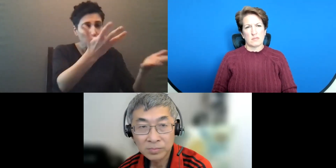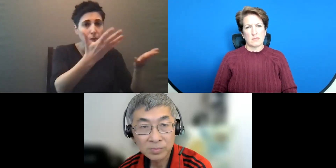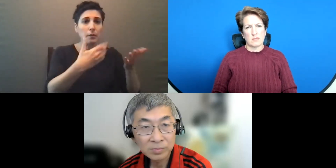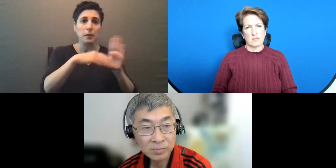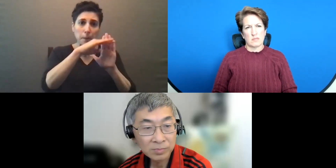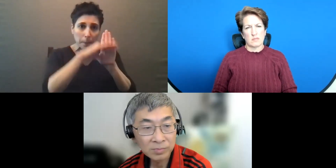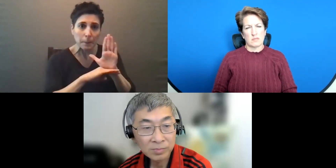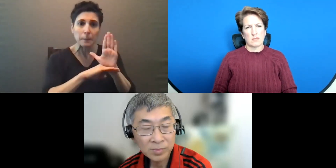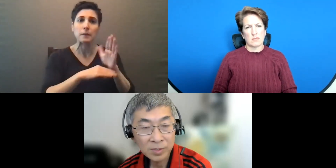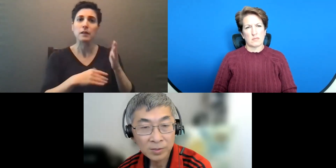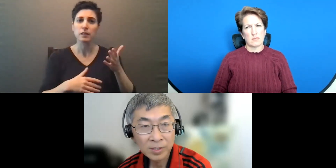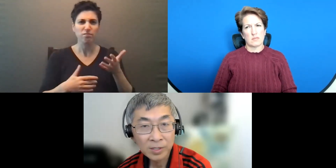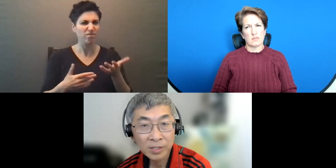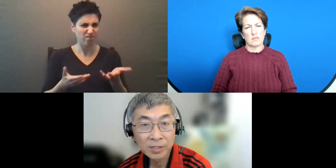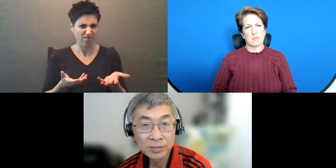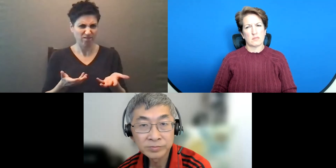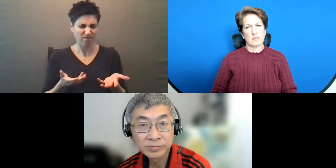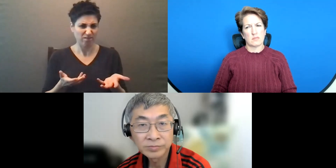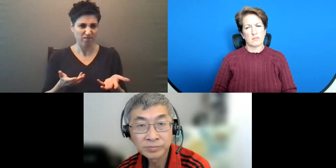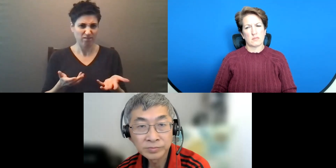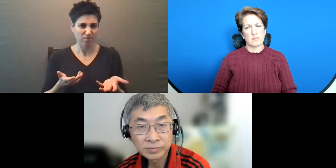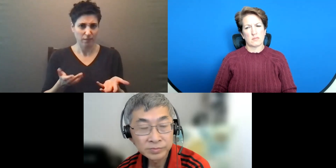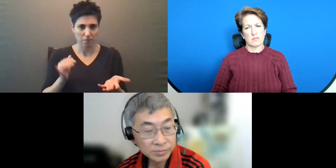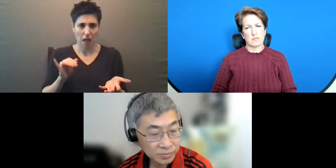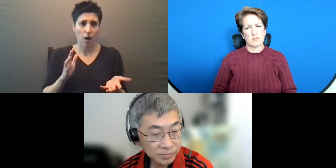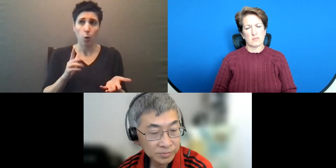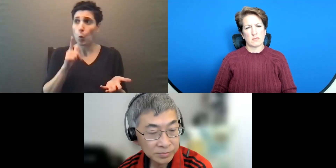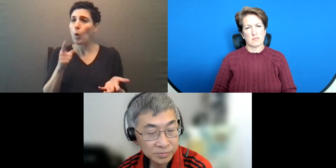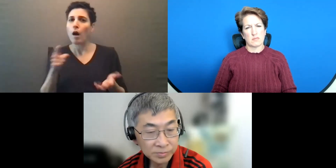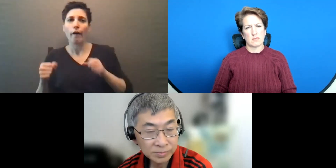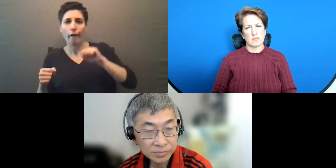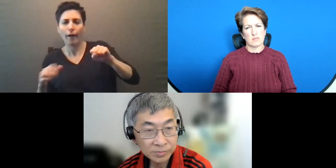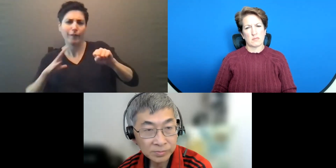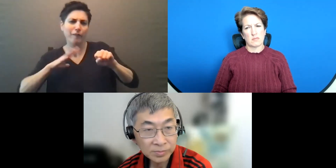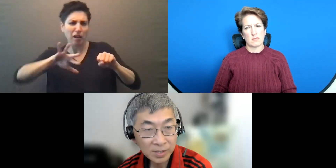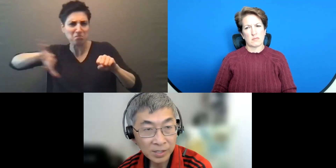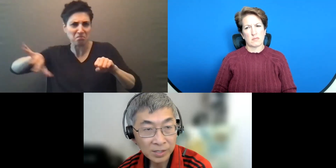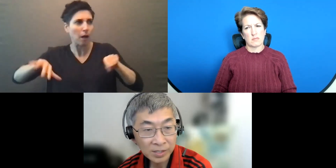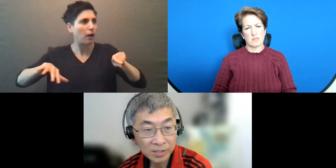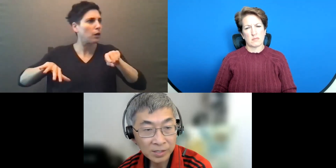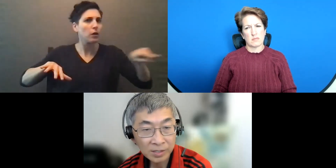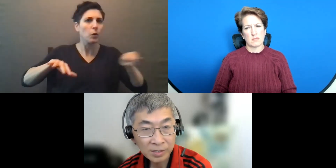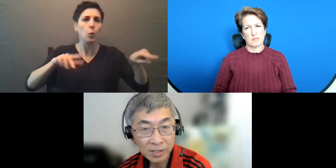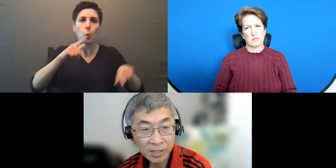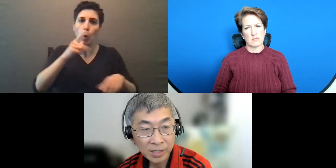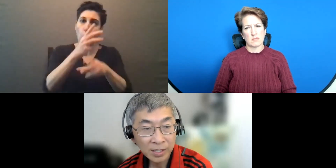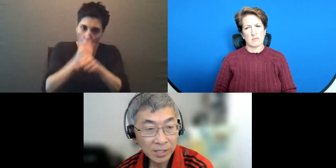like how it just works? Because this is also part of that experience that I have during my